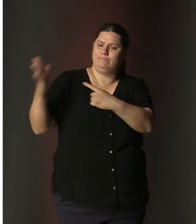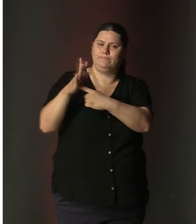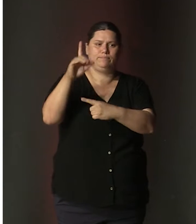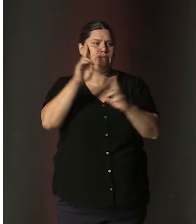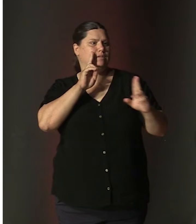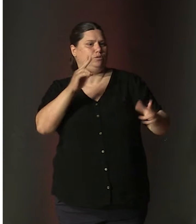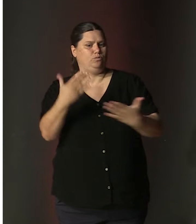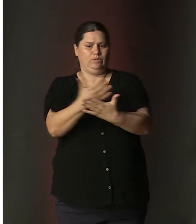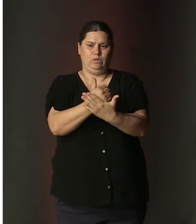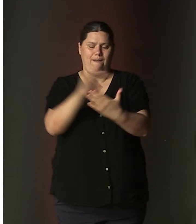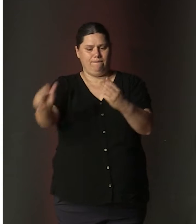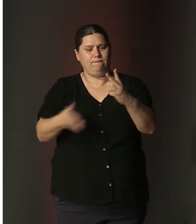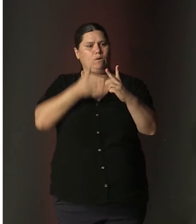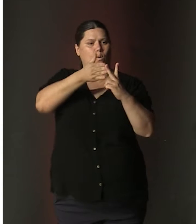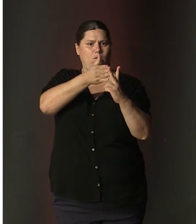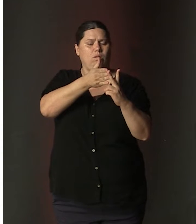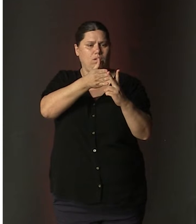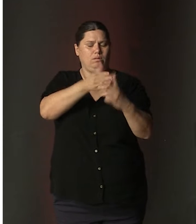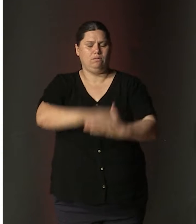resource with a dedicated goal.